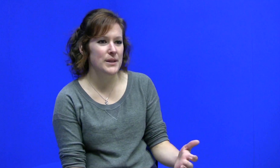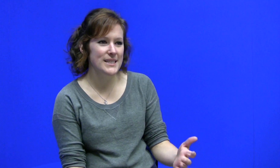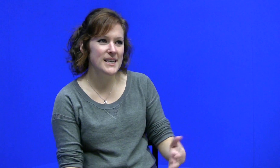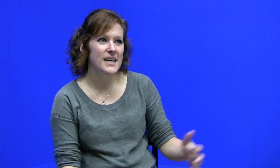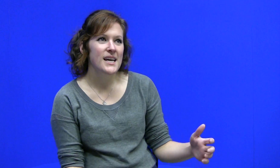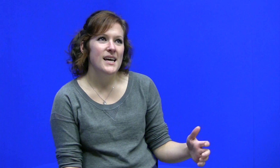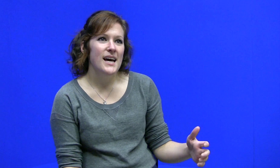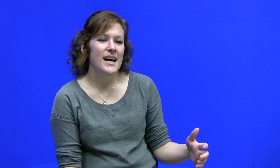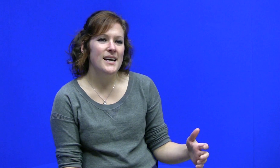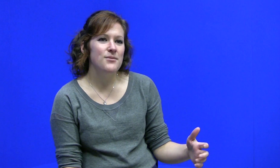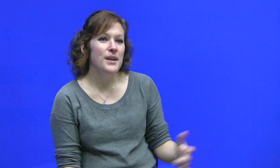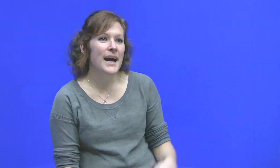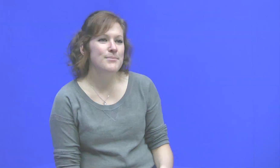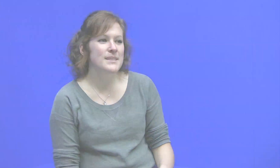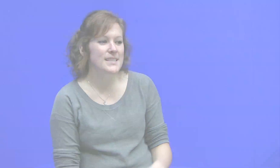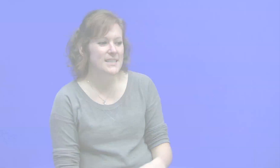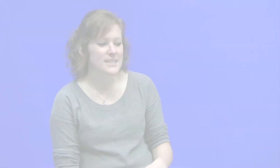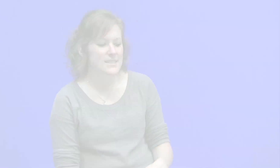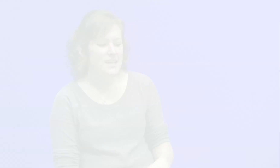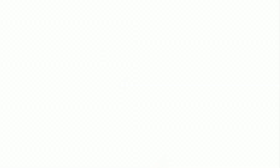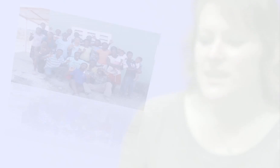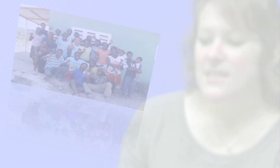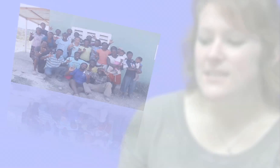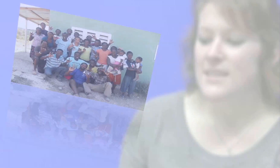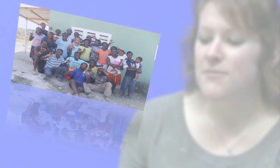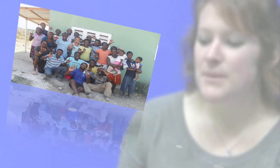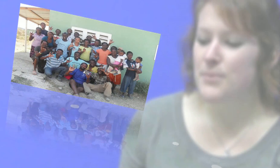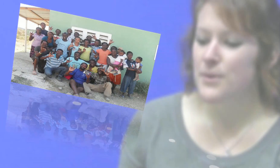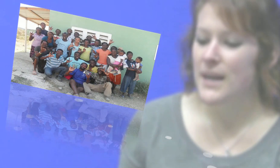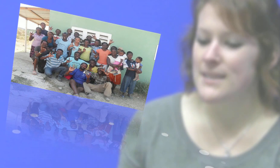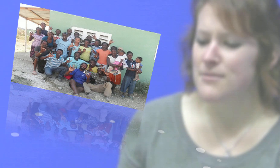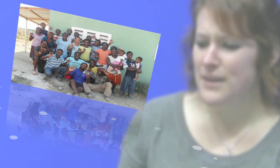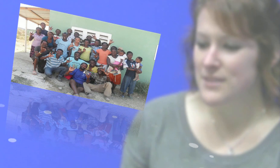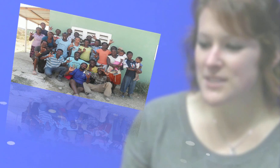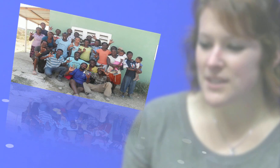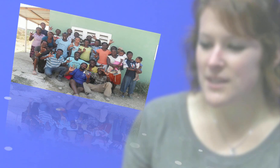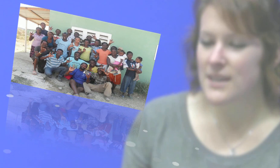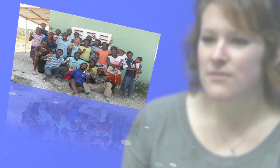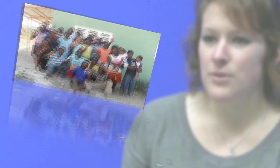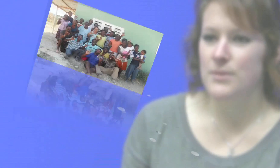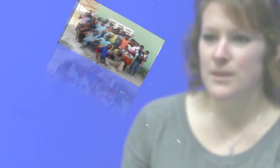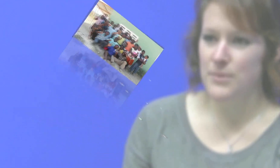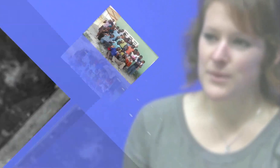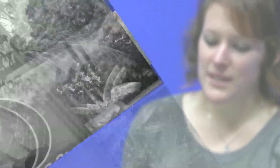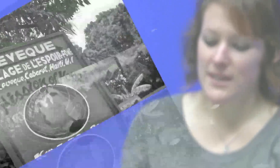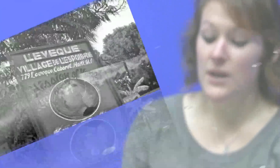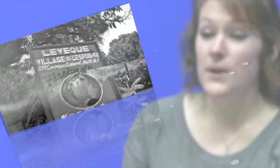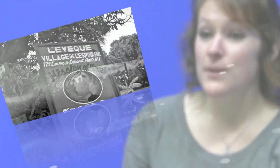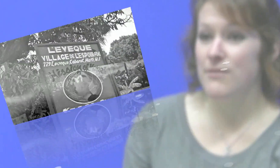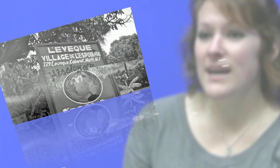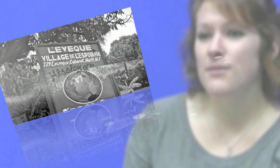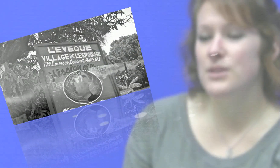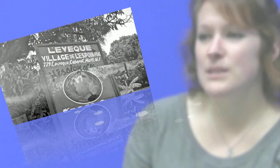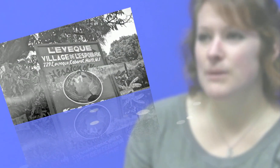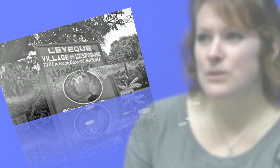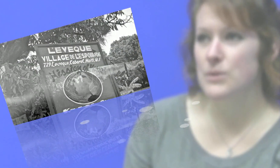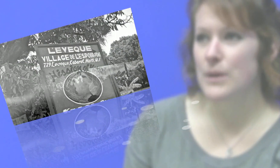displaced. And what happened is deaf people kind of found each other and formed a community called Levec, which is about 2